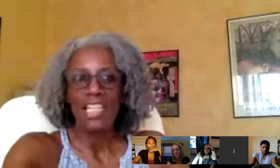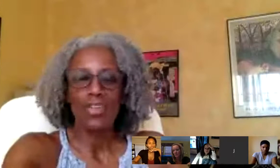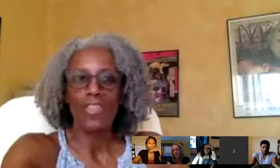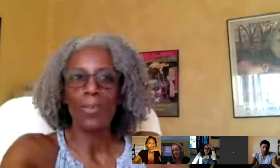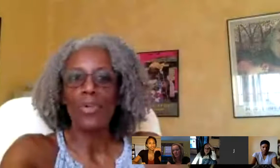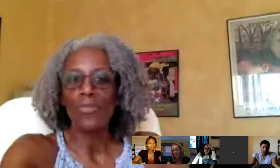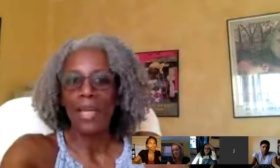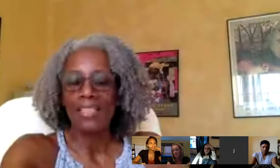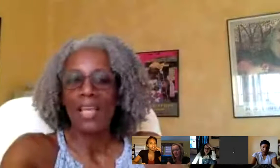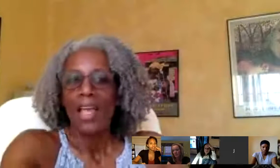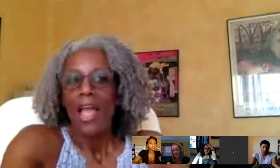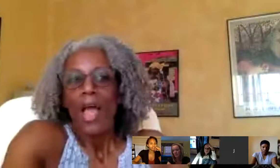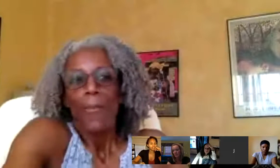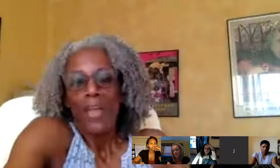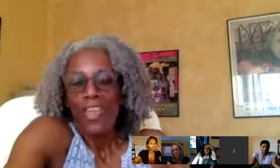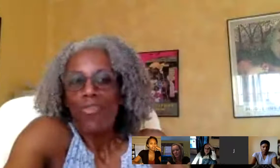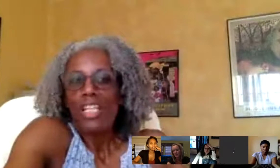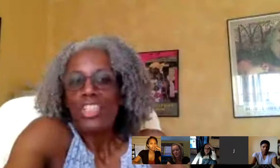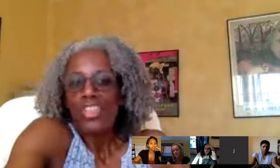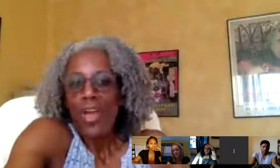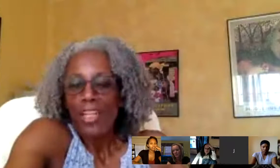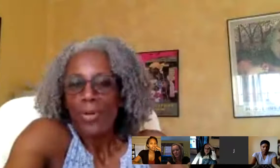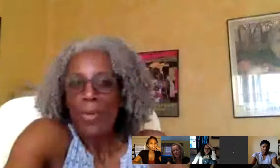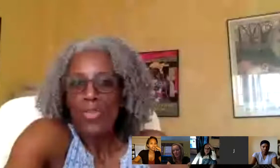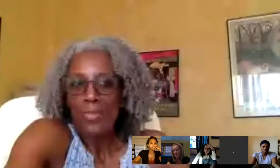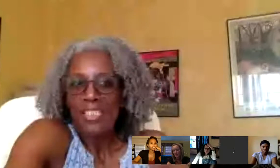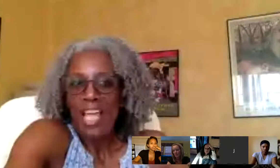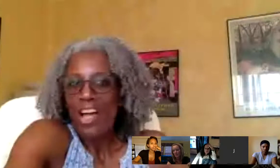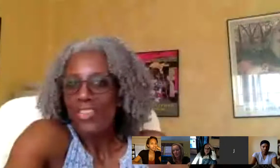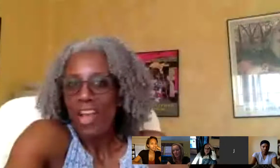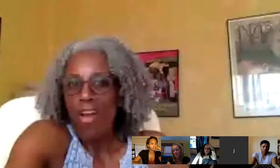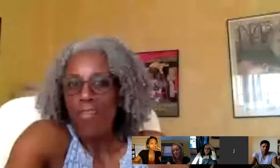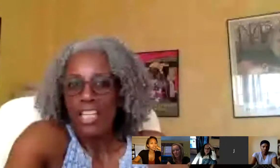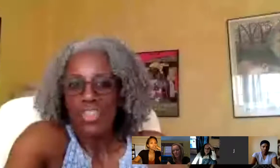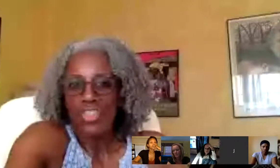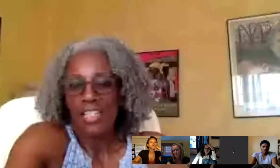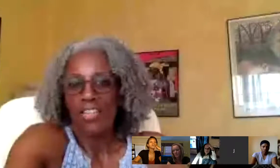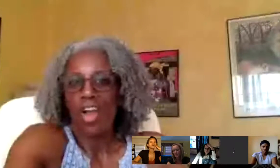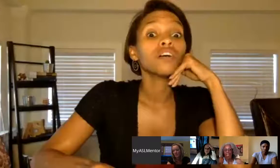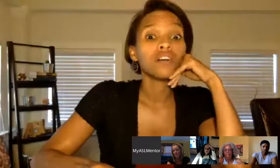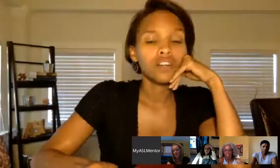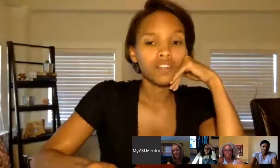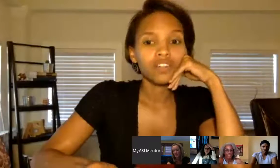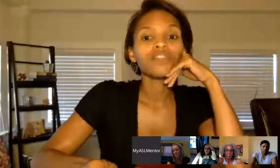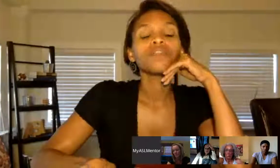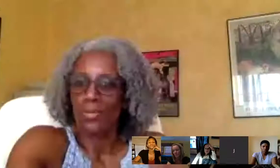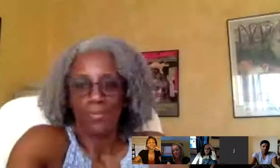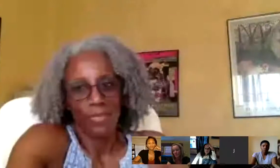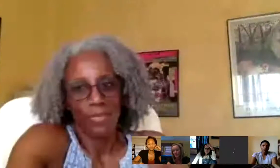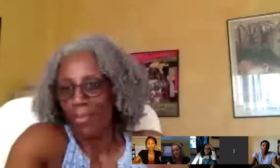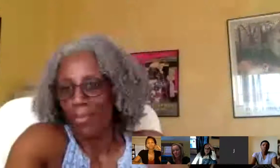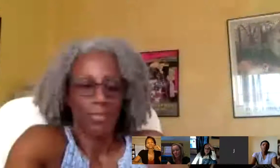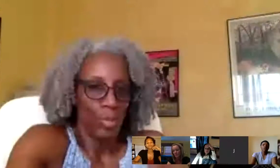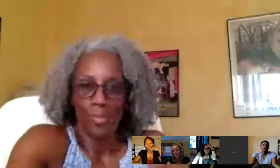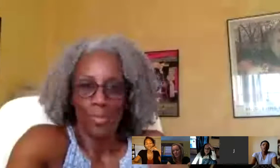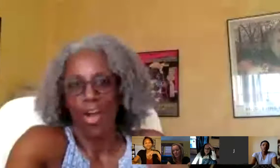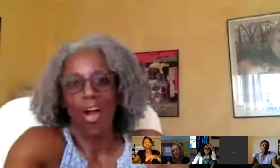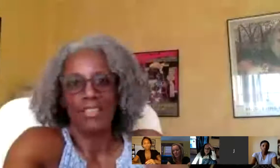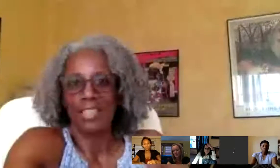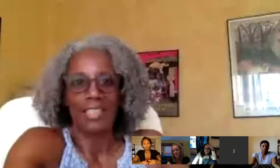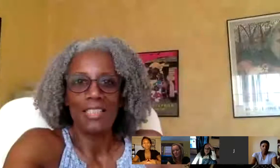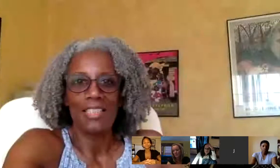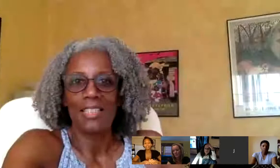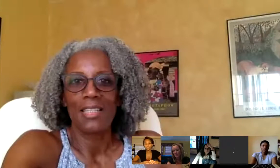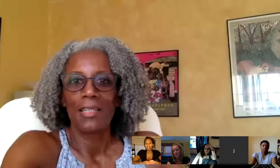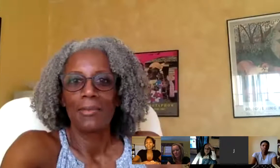as the leader of the movement, but they're really just trying to promote themselves. They're not really interested in the cause, whatever the movement